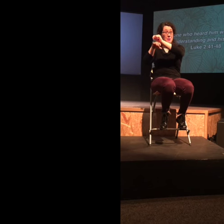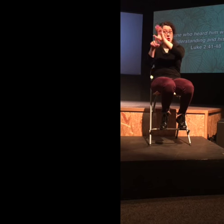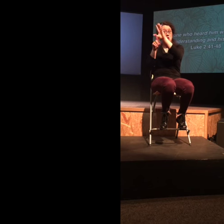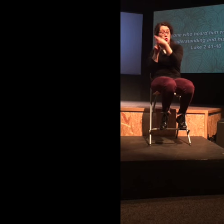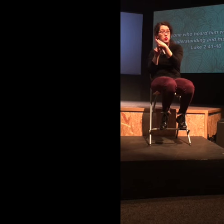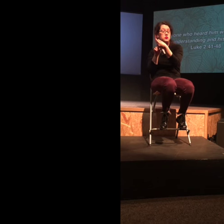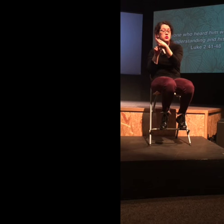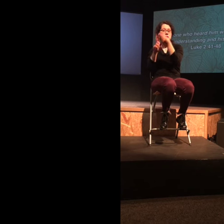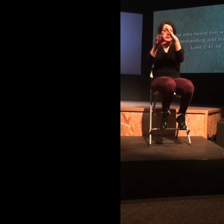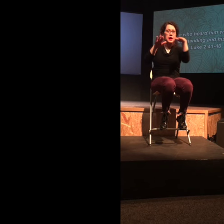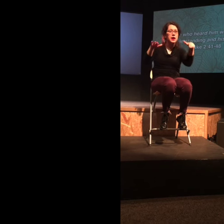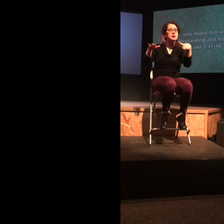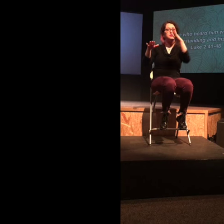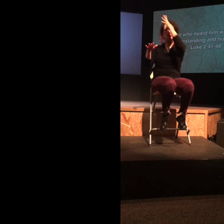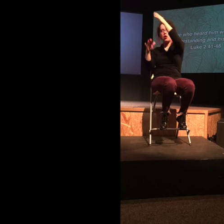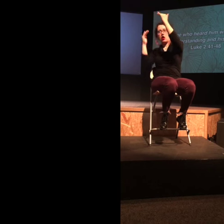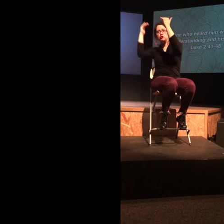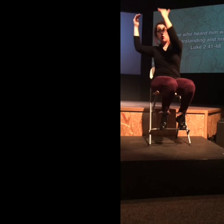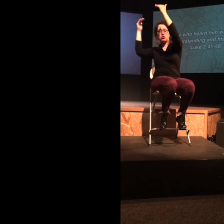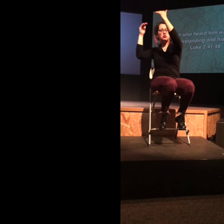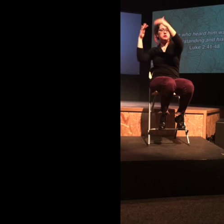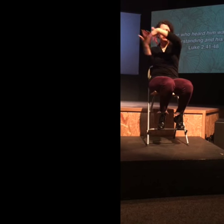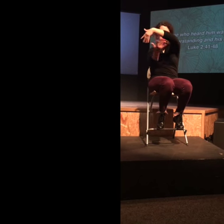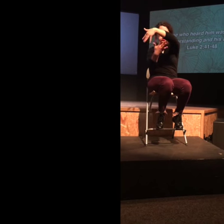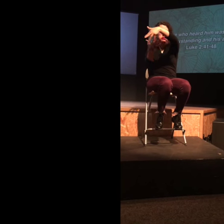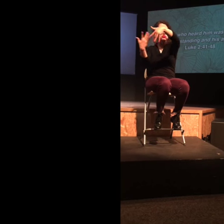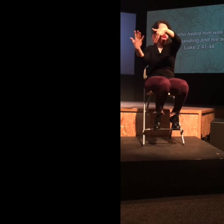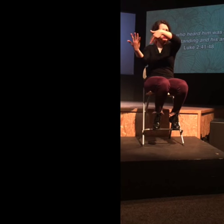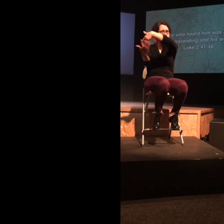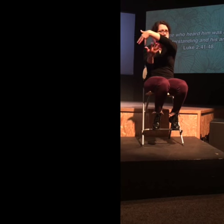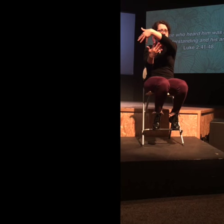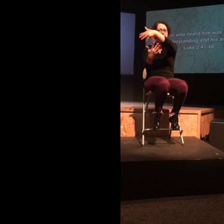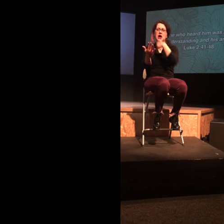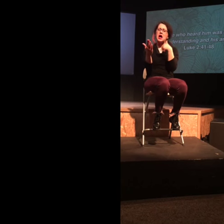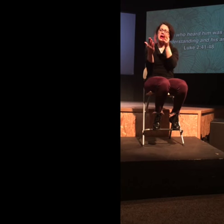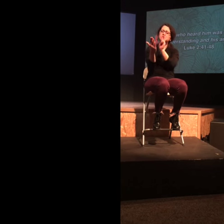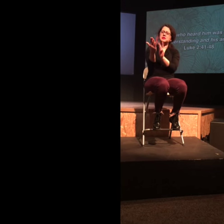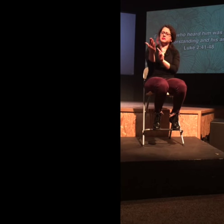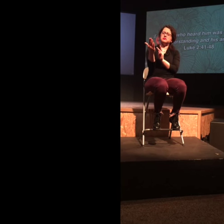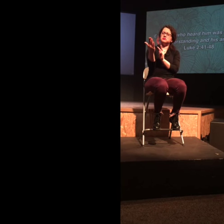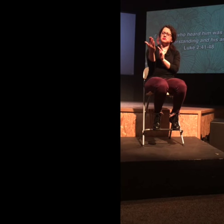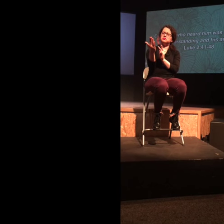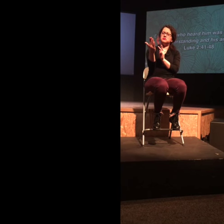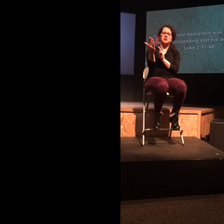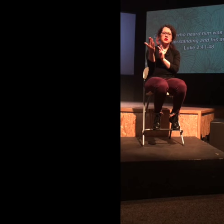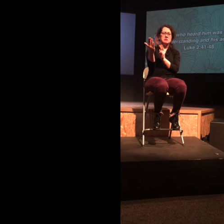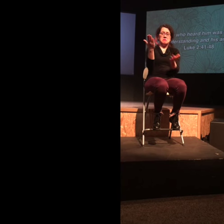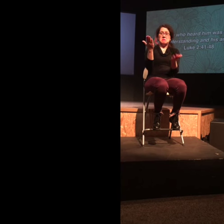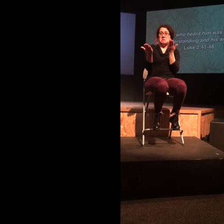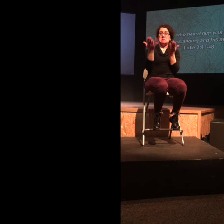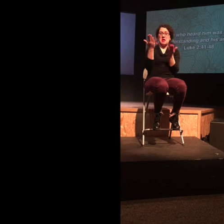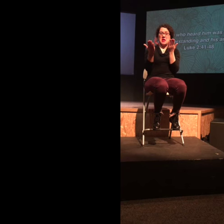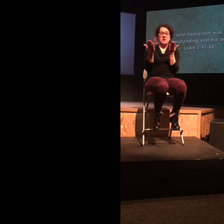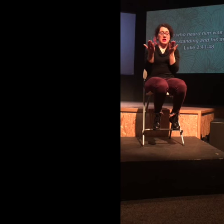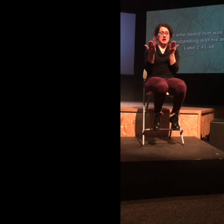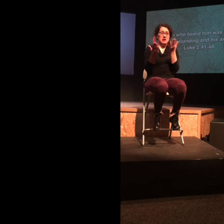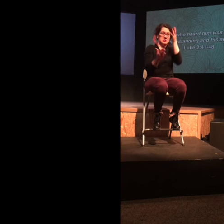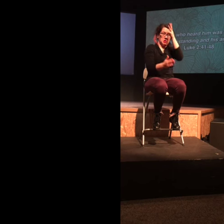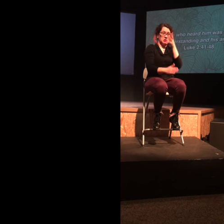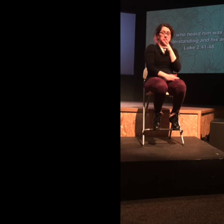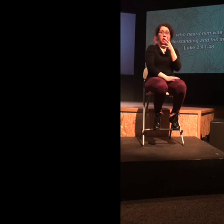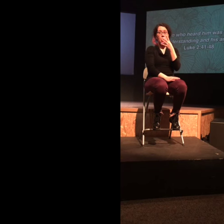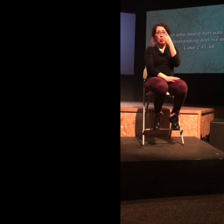other, engaging with each other. And I guess when I read this, I was thinking to myself, well, maybe they thought it was Jesus or something